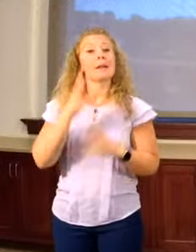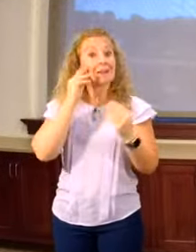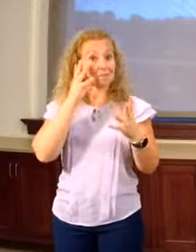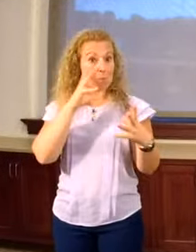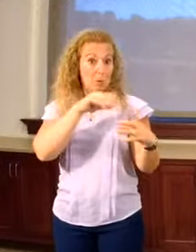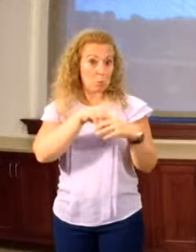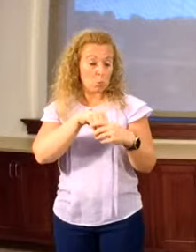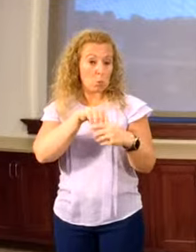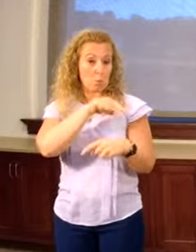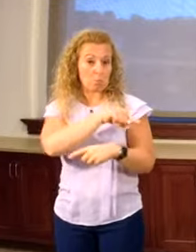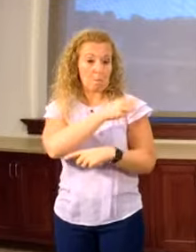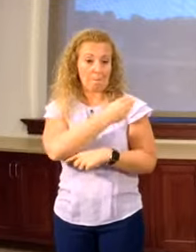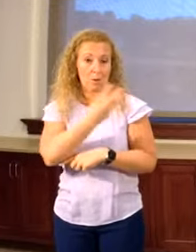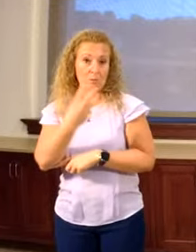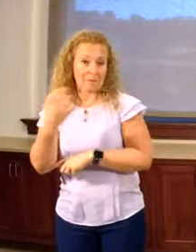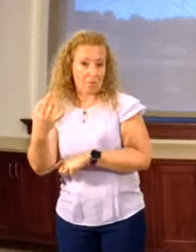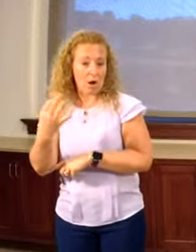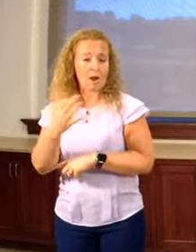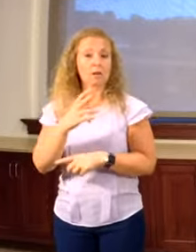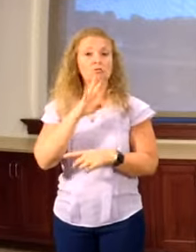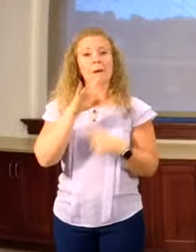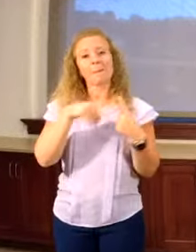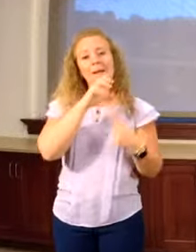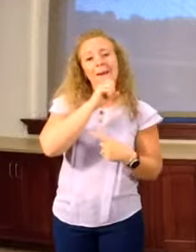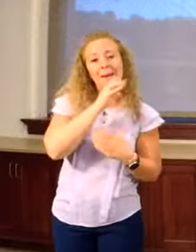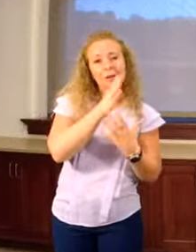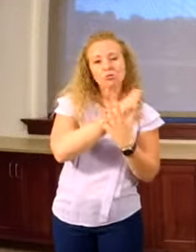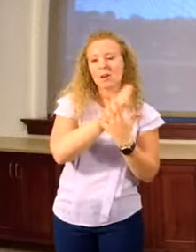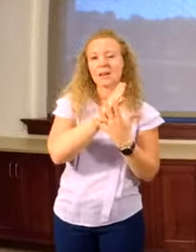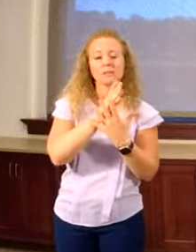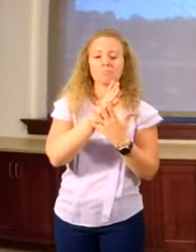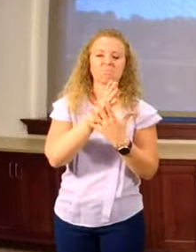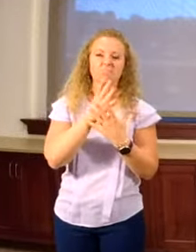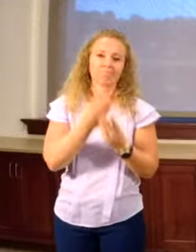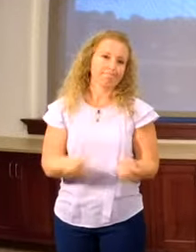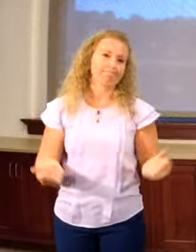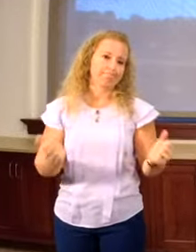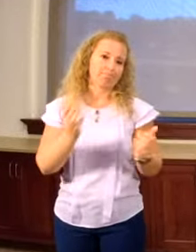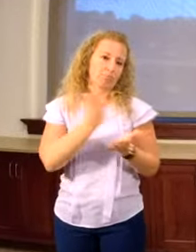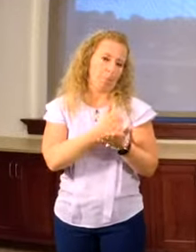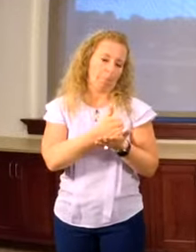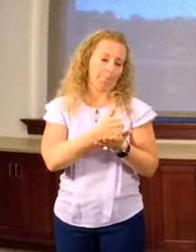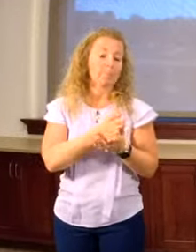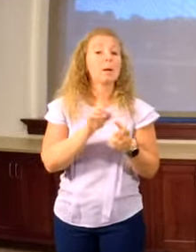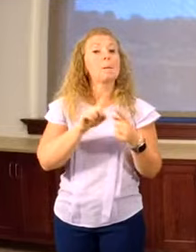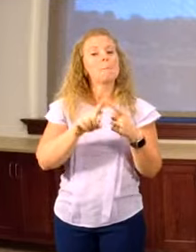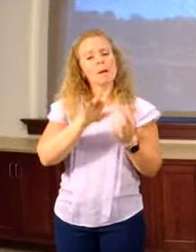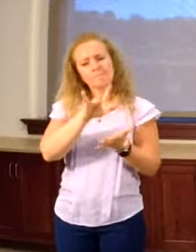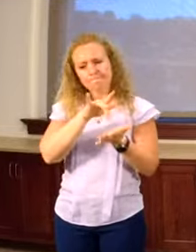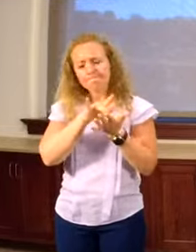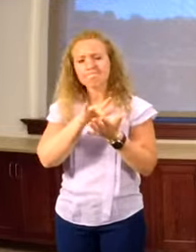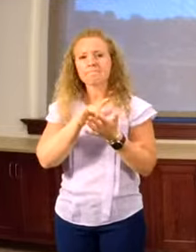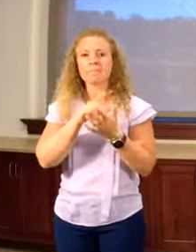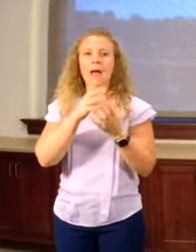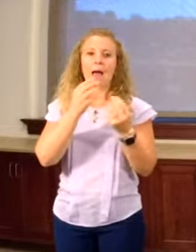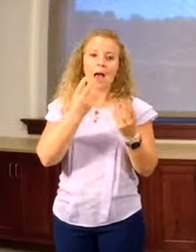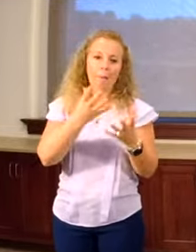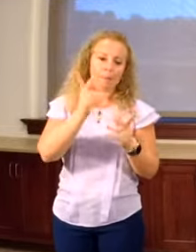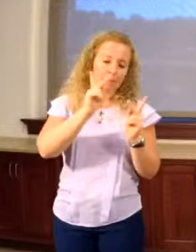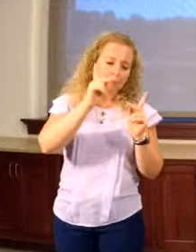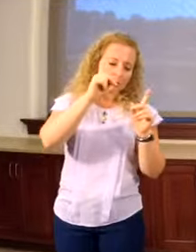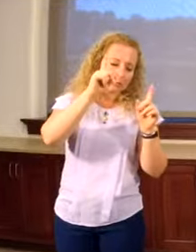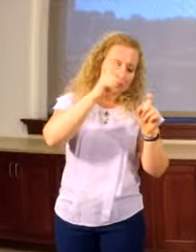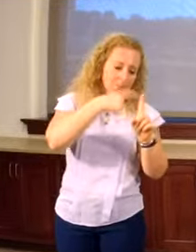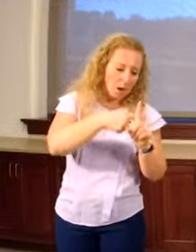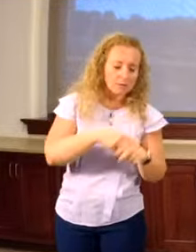information included in the updates, such as age ranges, will no longer be reported, but the core information, cases and deaths, plus